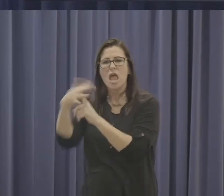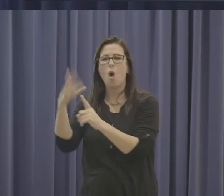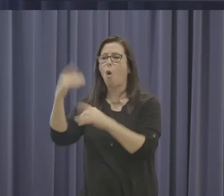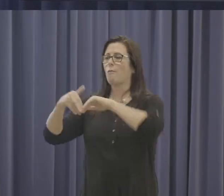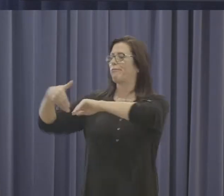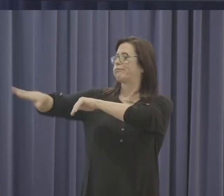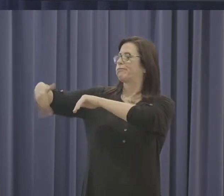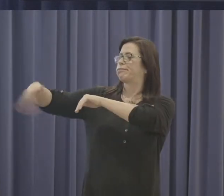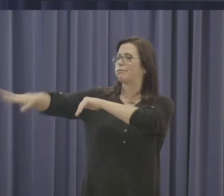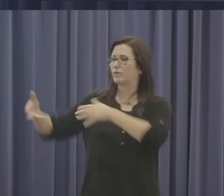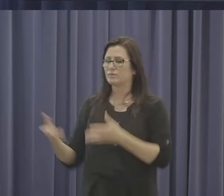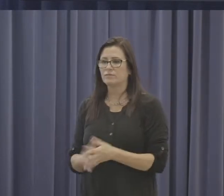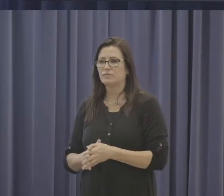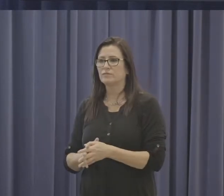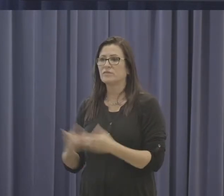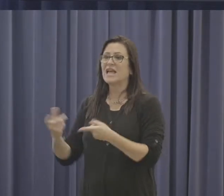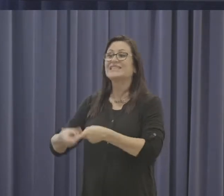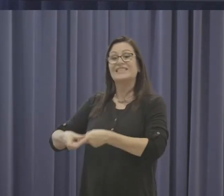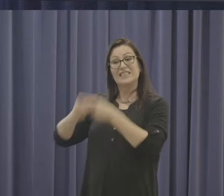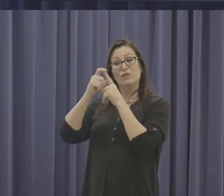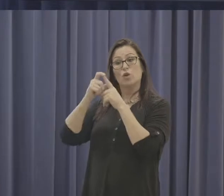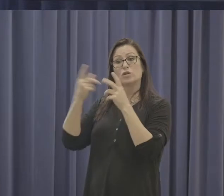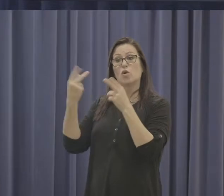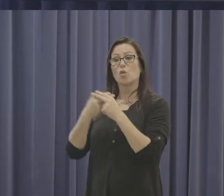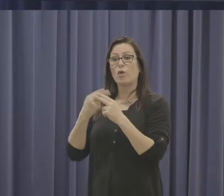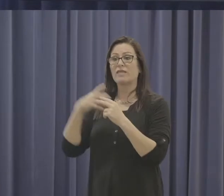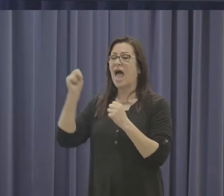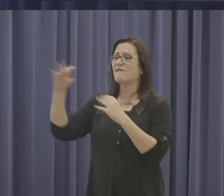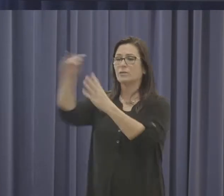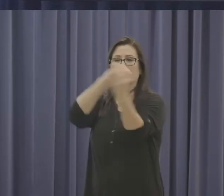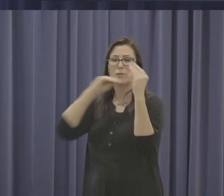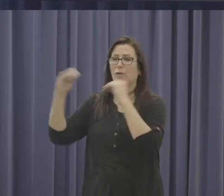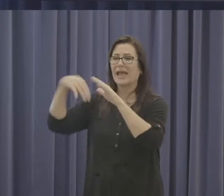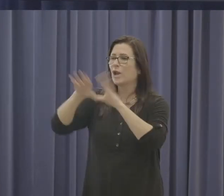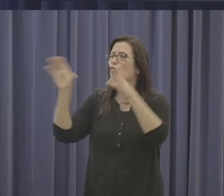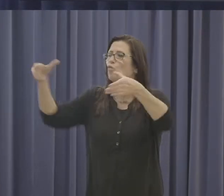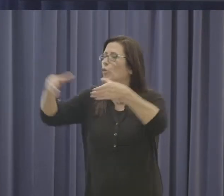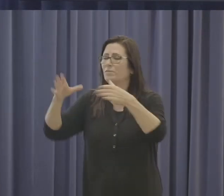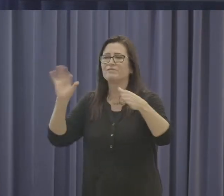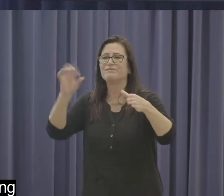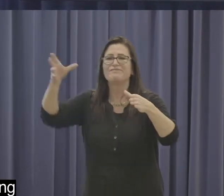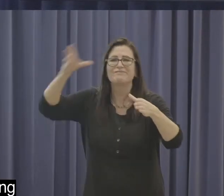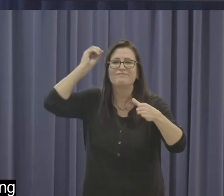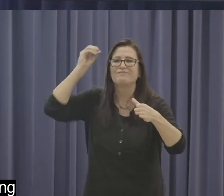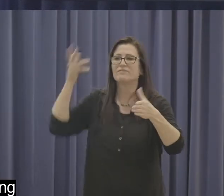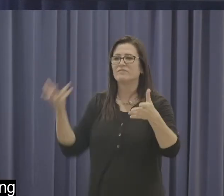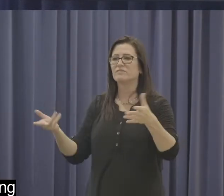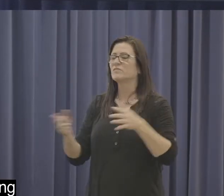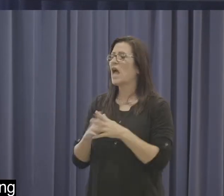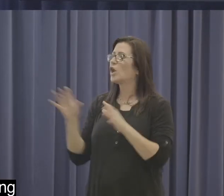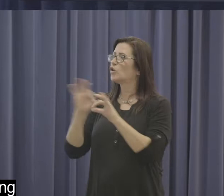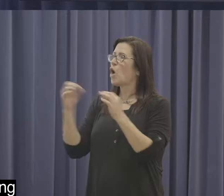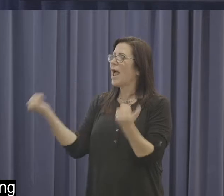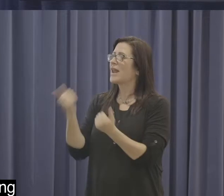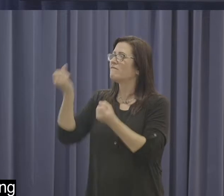feeling excluded, difficulties surrounding hearing conversations in groups, and the lack of understanding